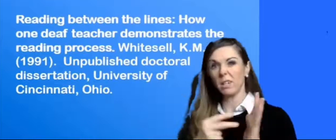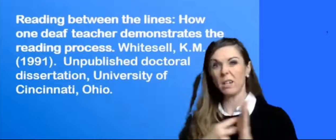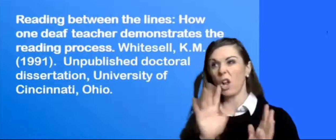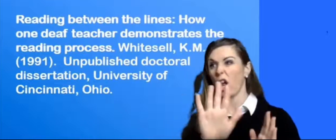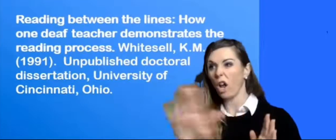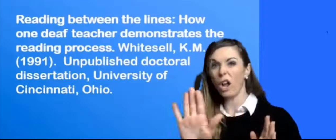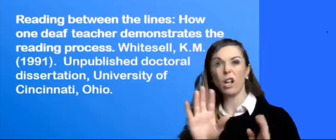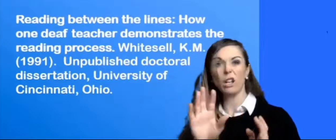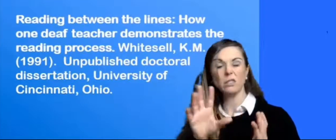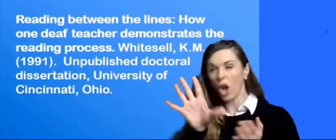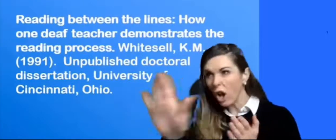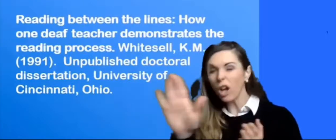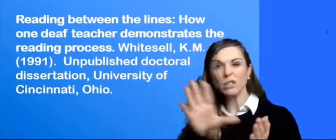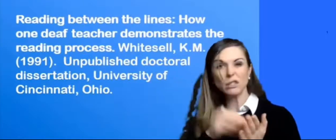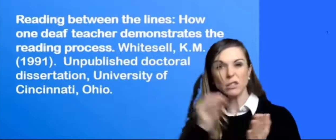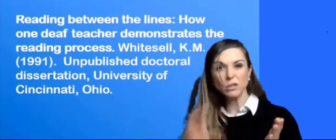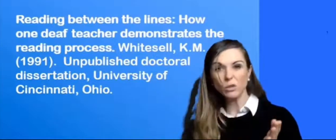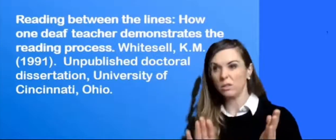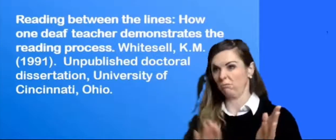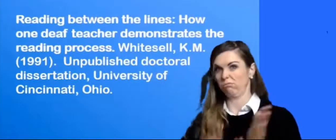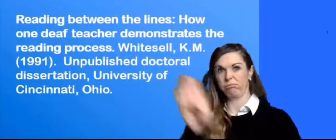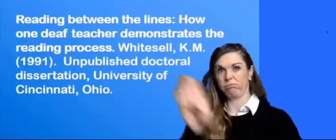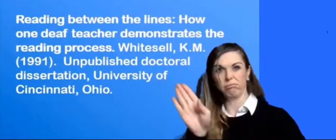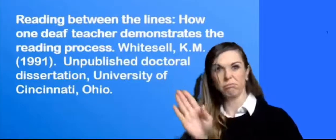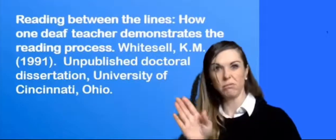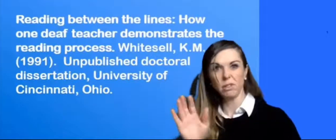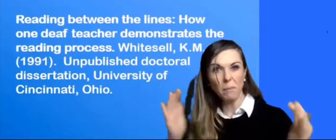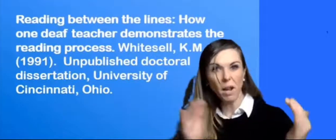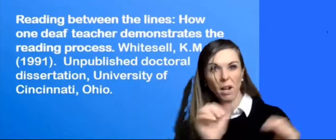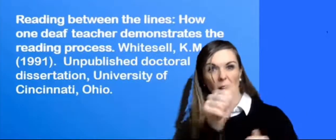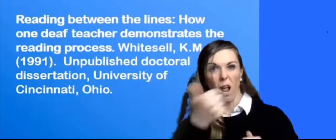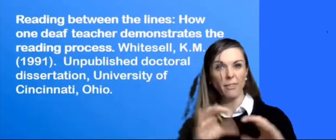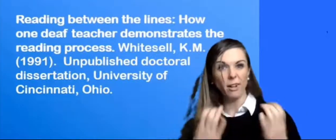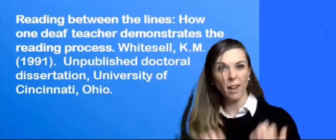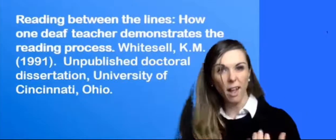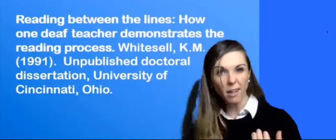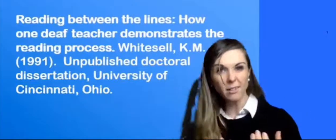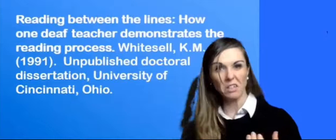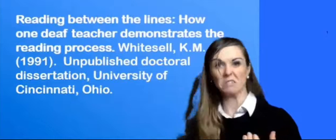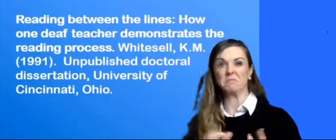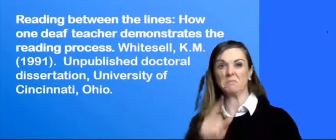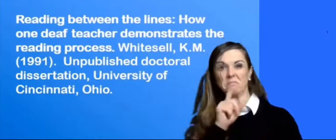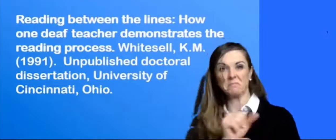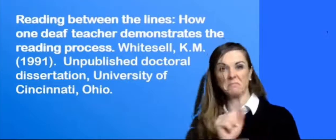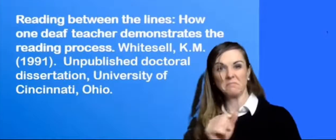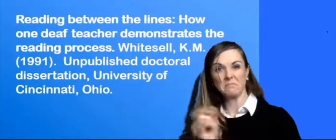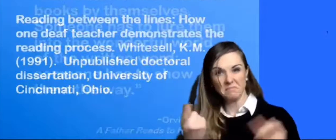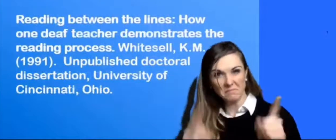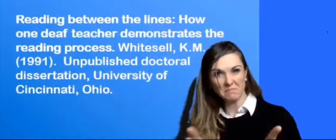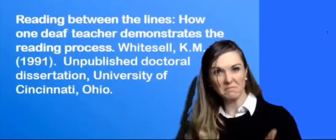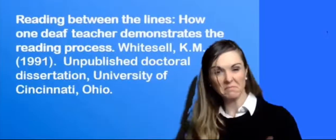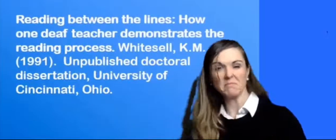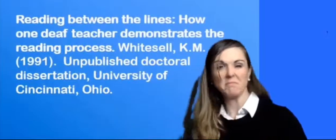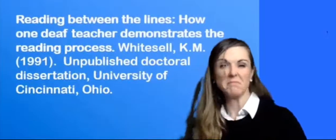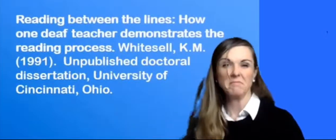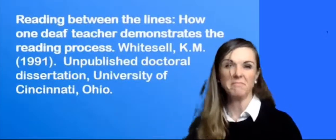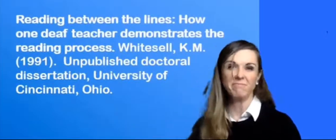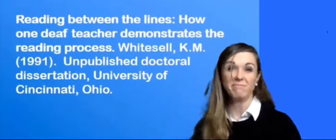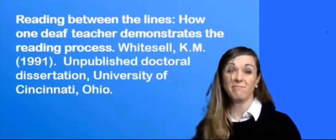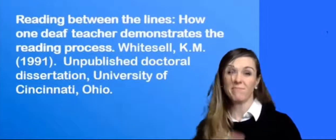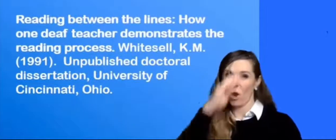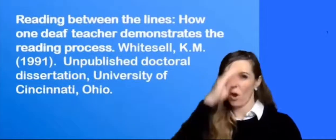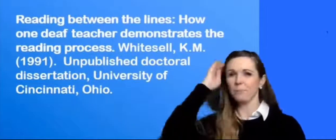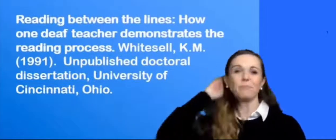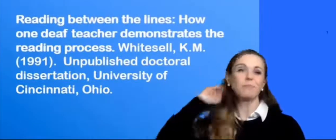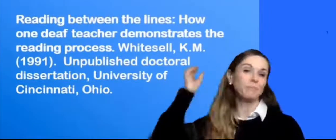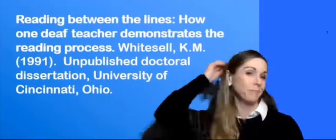behind. None of that attitude was present in her classroom. It was all positive and all encouraging that you're doing great. You are reading, you're doing